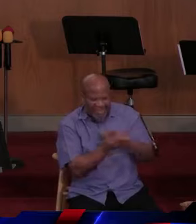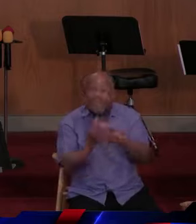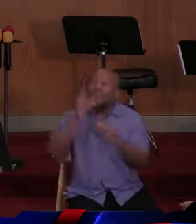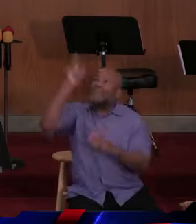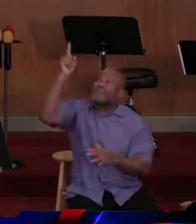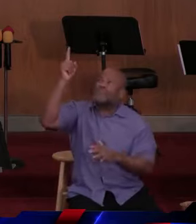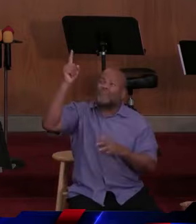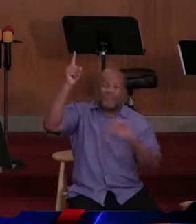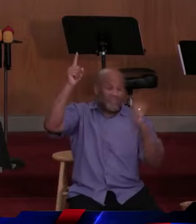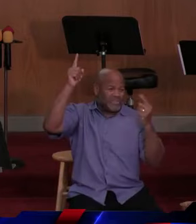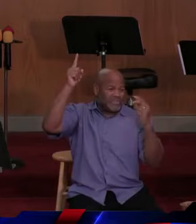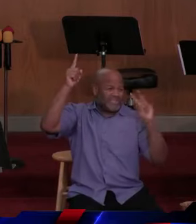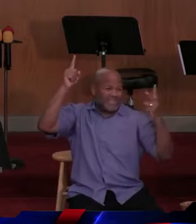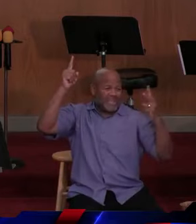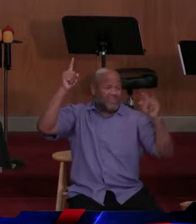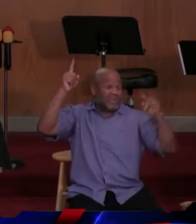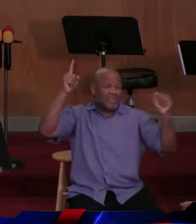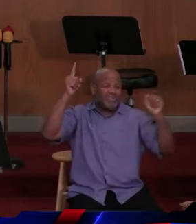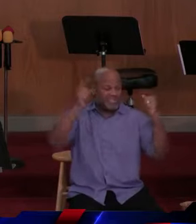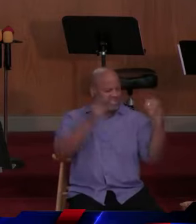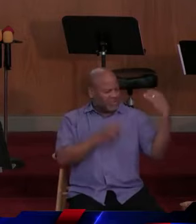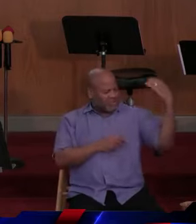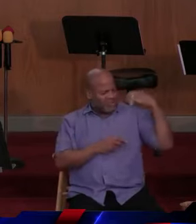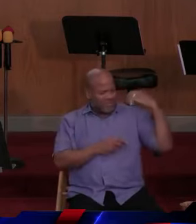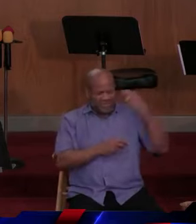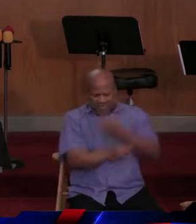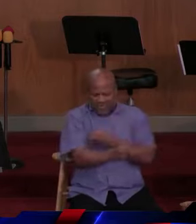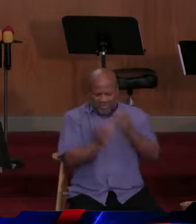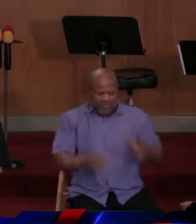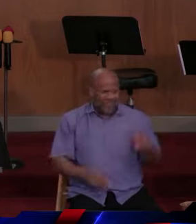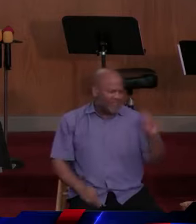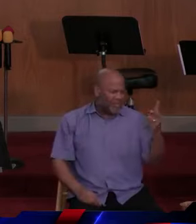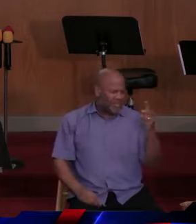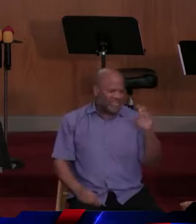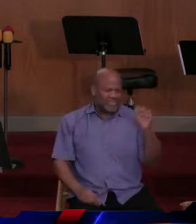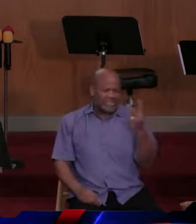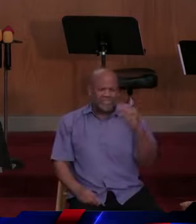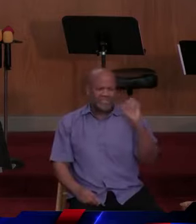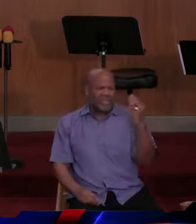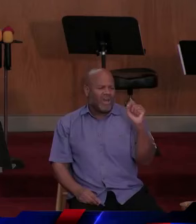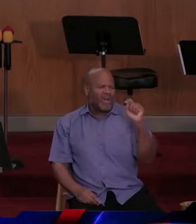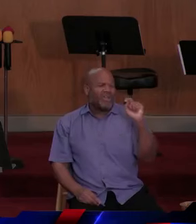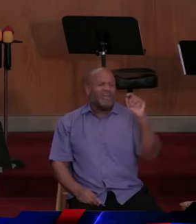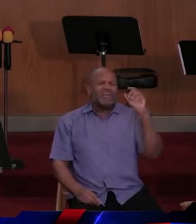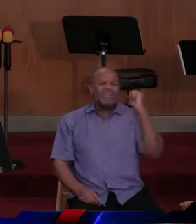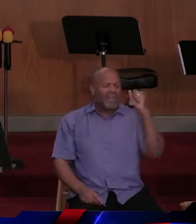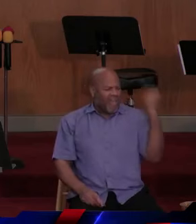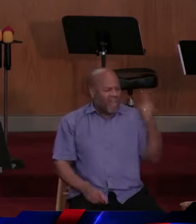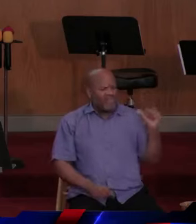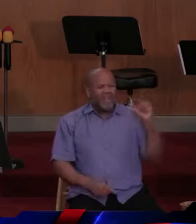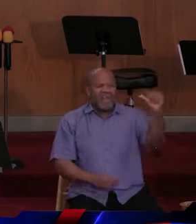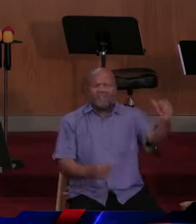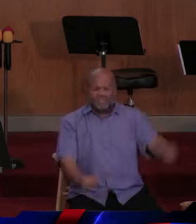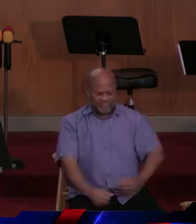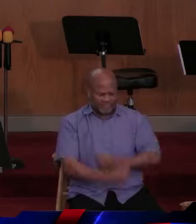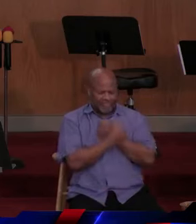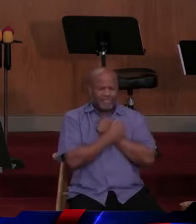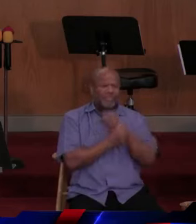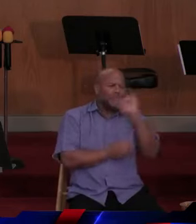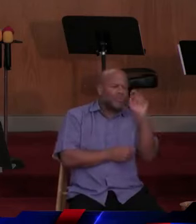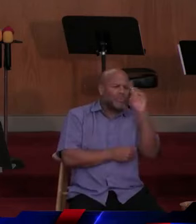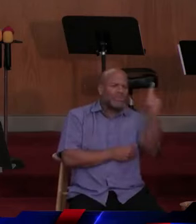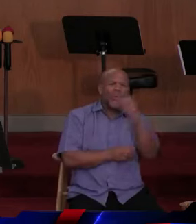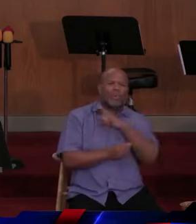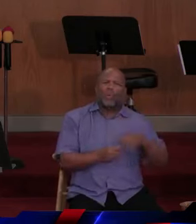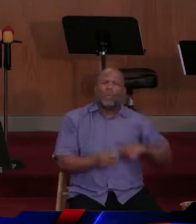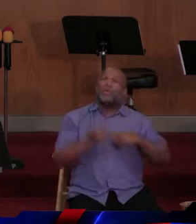physician. 1st, 2nd Peter, he's the chief shepherd. 1st, 2nd John, the epistles, and 3rd epistle, he's the everlasting love. In Jude, he's